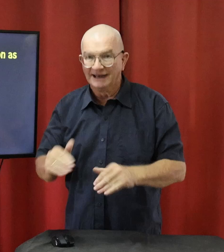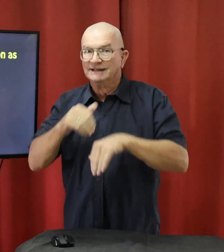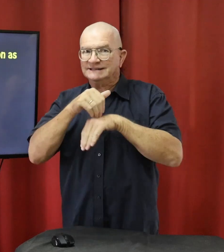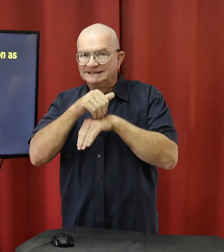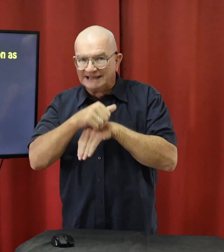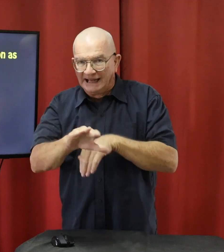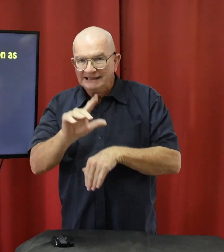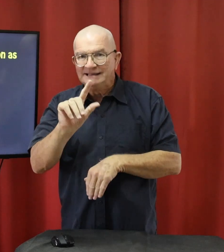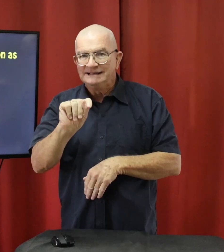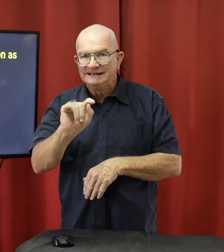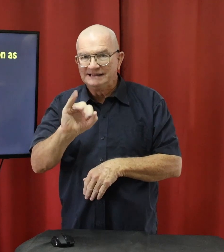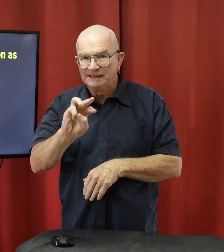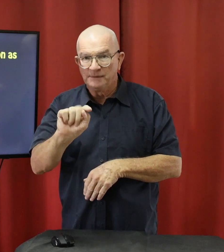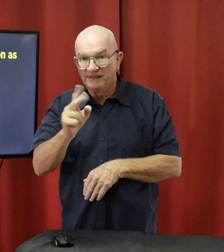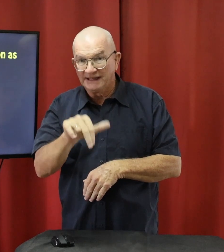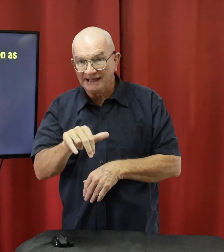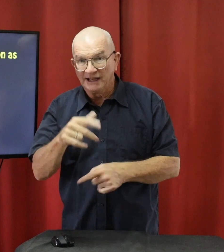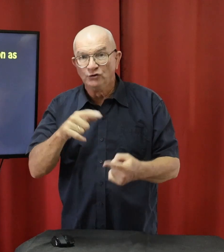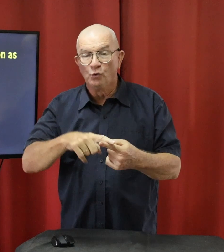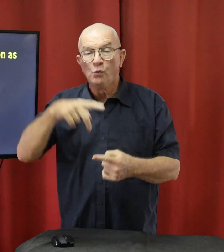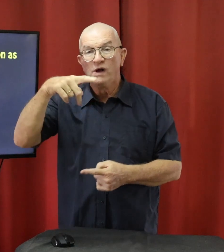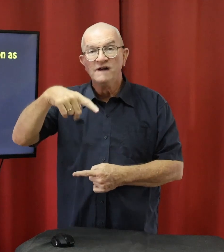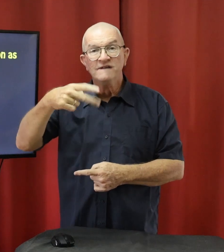So he's planning to send Timothy to Philippi.